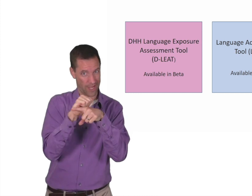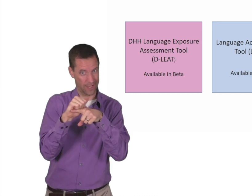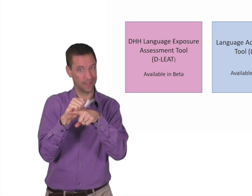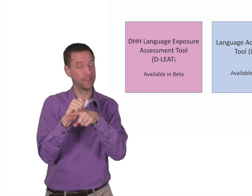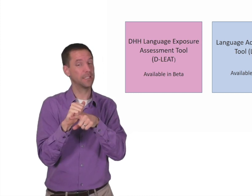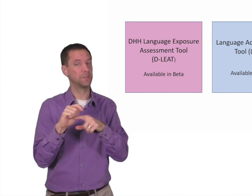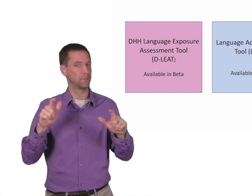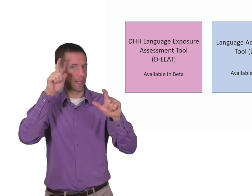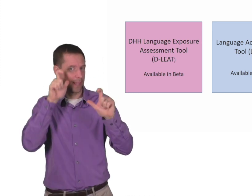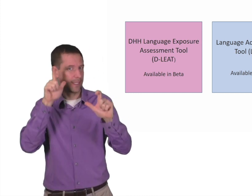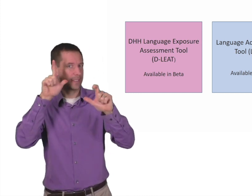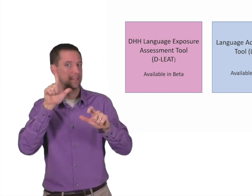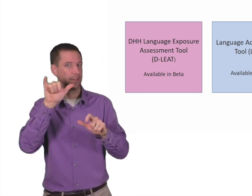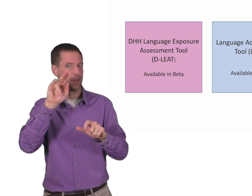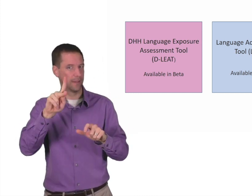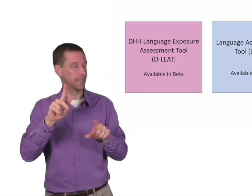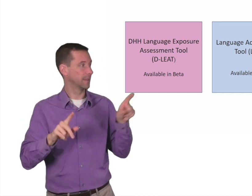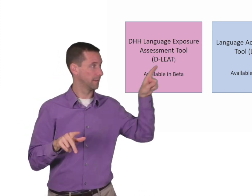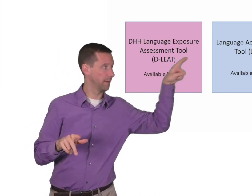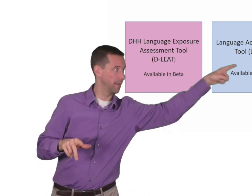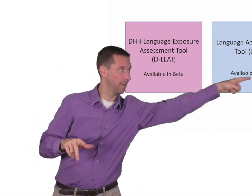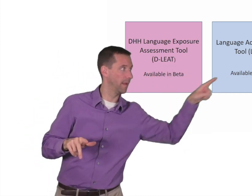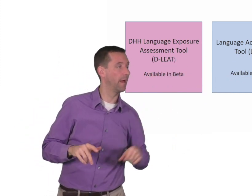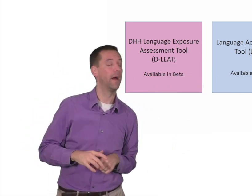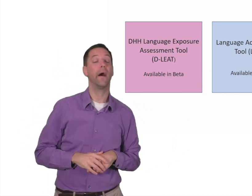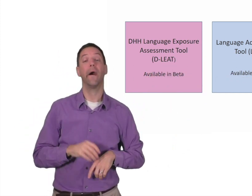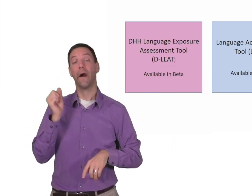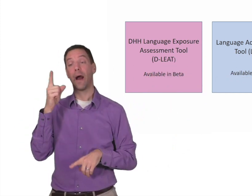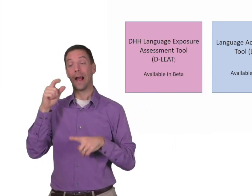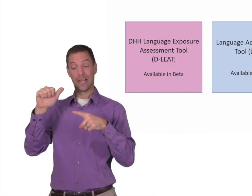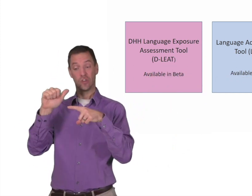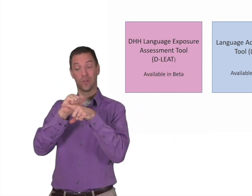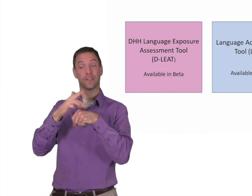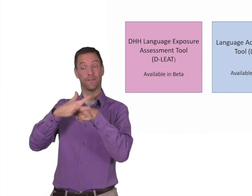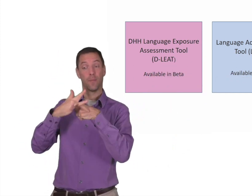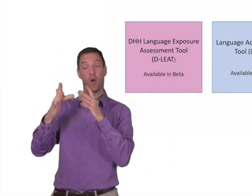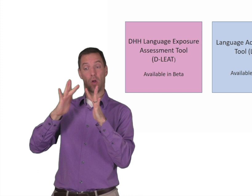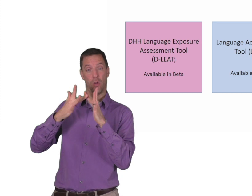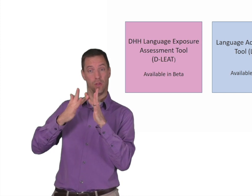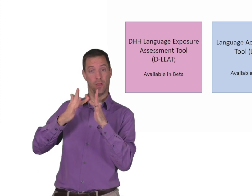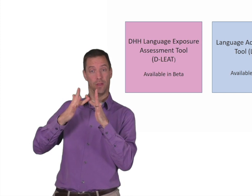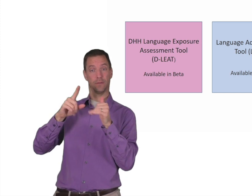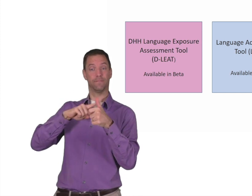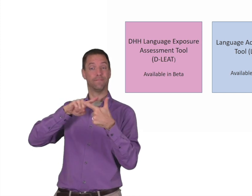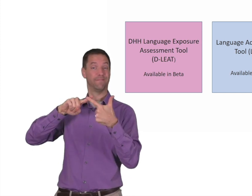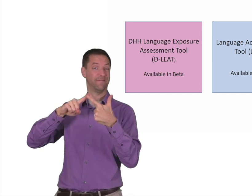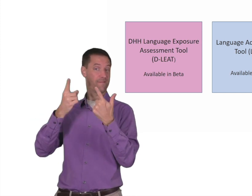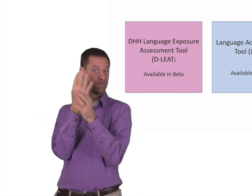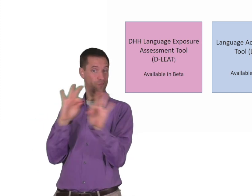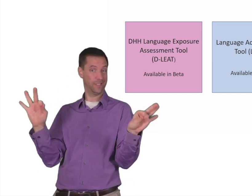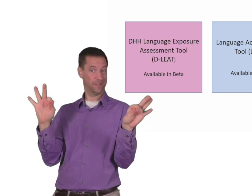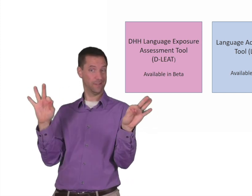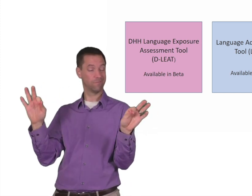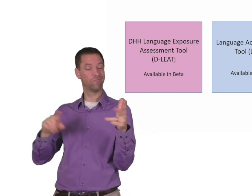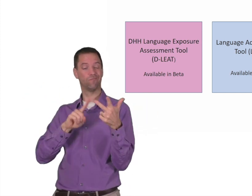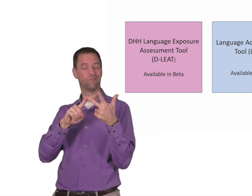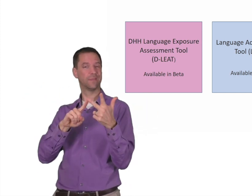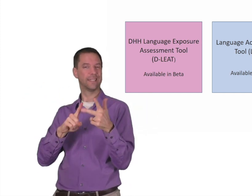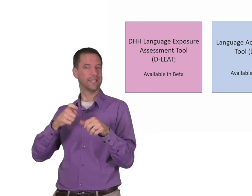you can sign up for training. You can take a picture of this QR code. The training is available online. It is